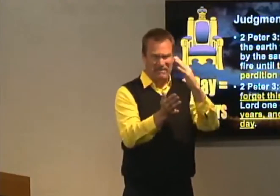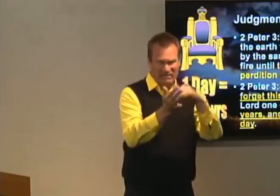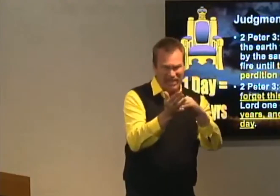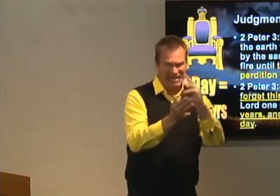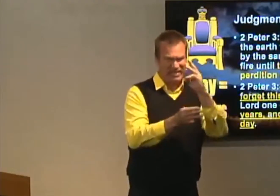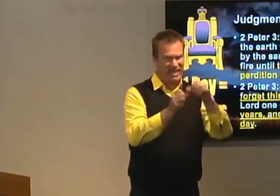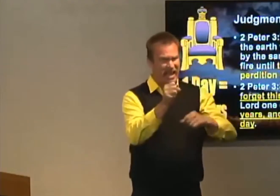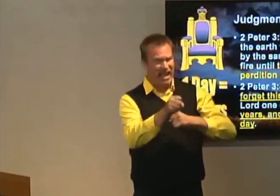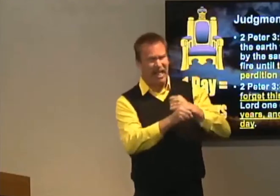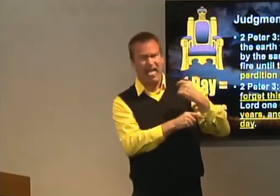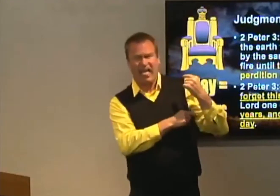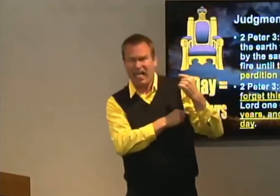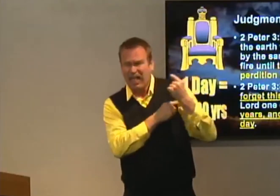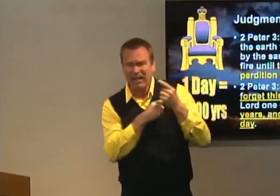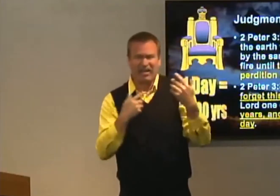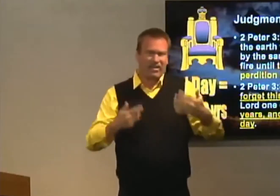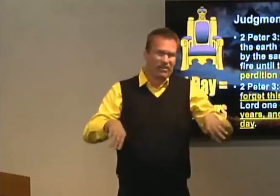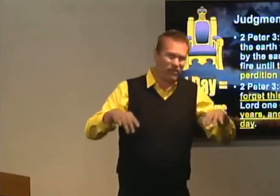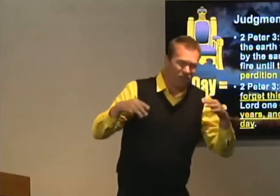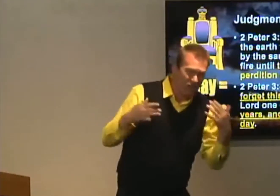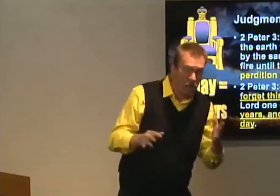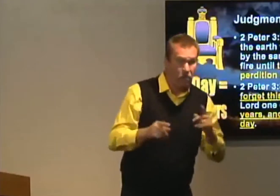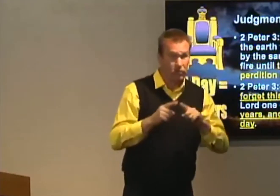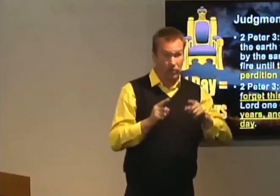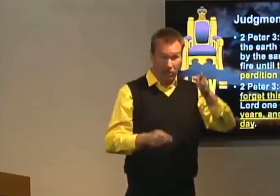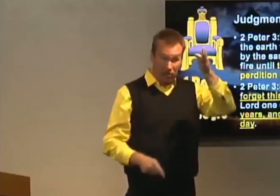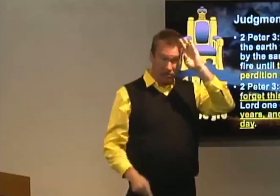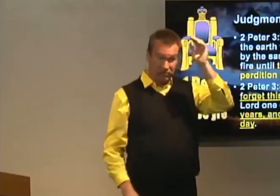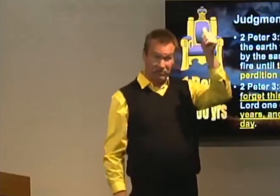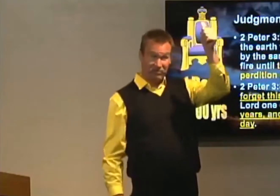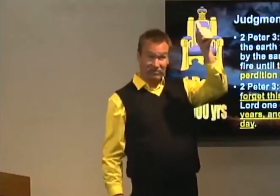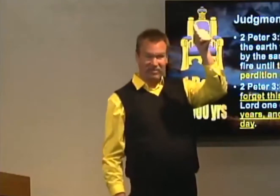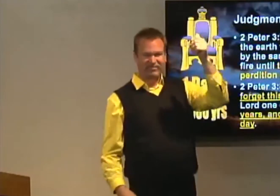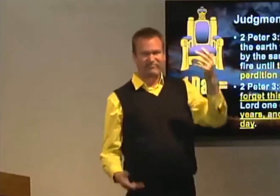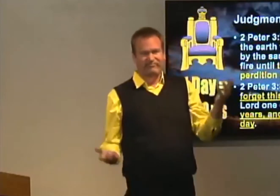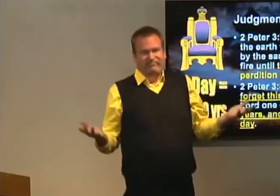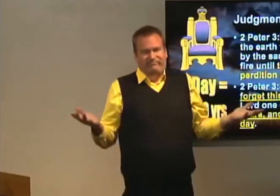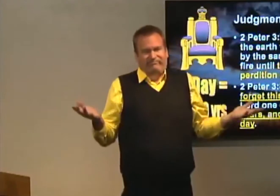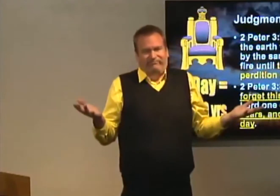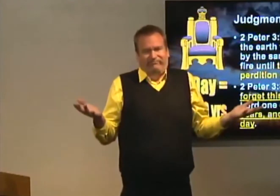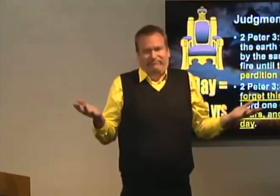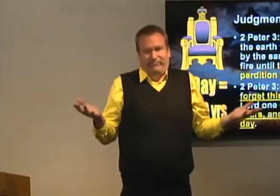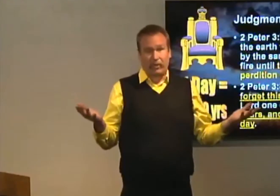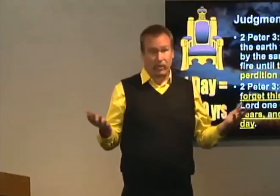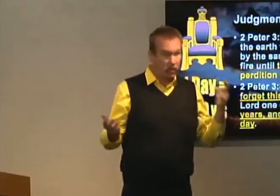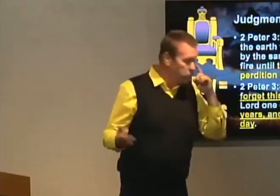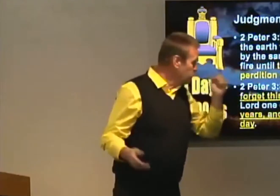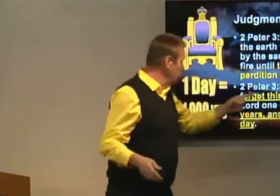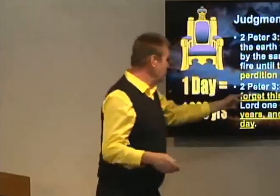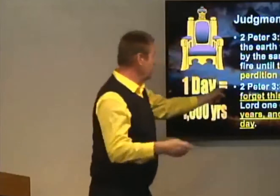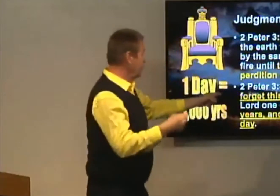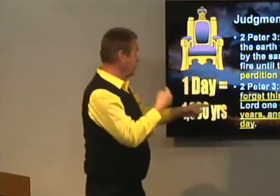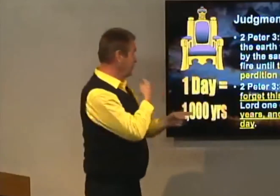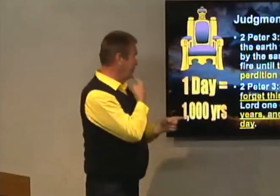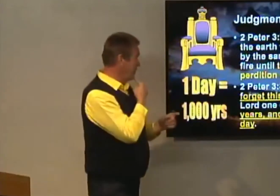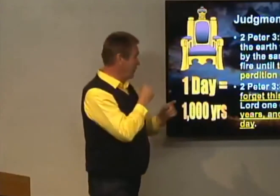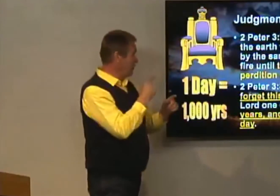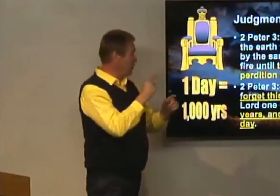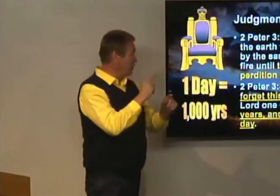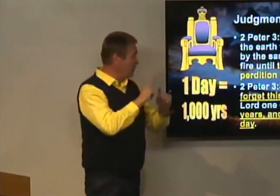And, you know, perhaps people calculate and think about the days and the times and the years. But we'll take a look here and we'll understand how